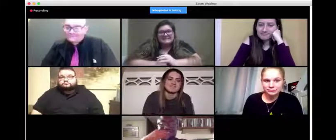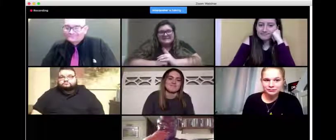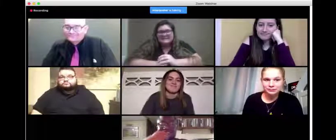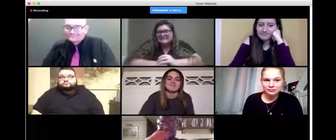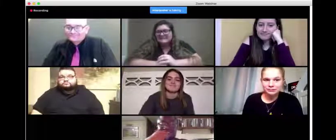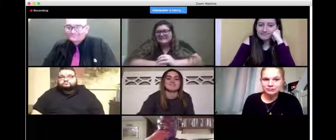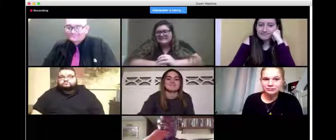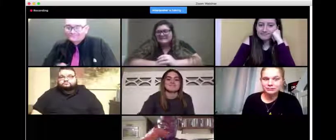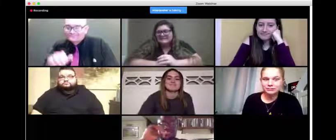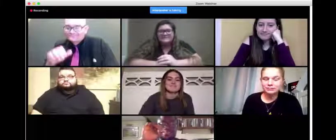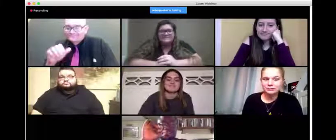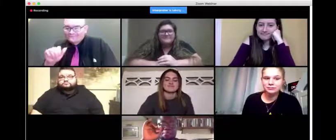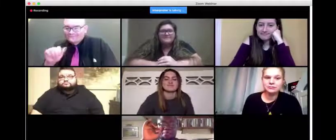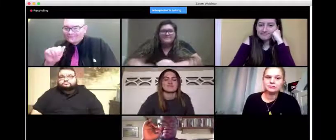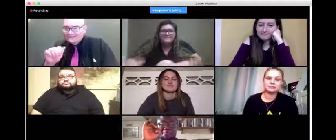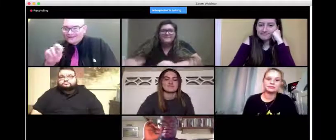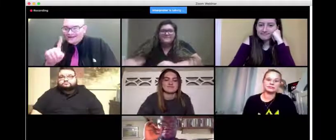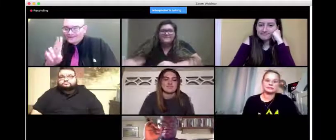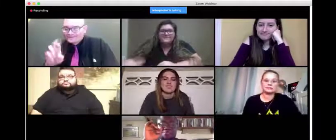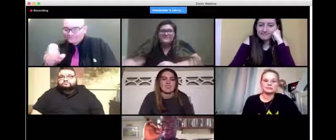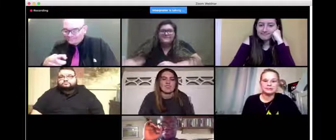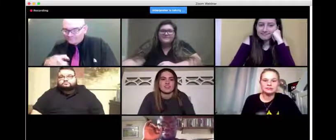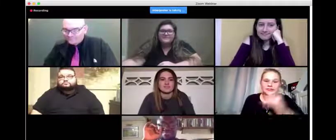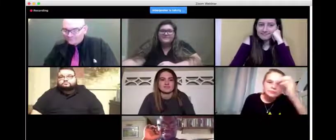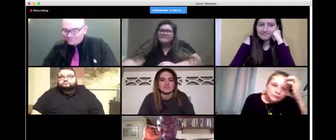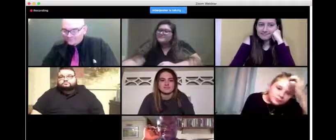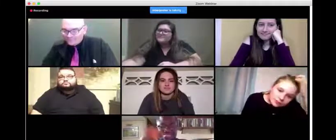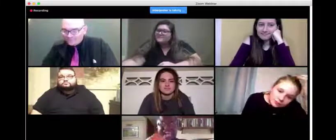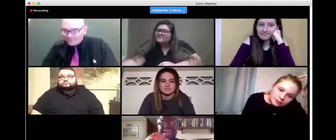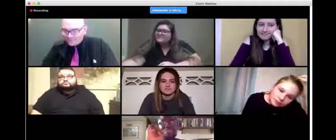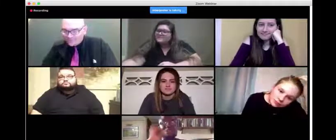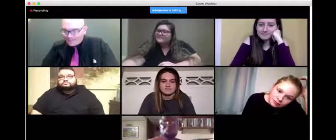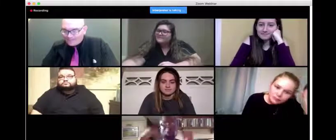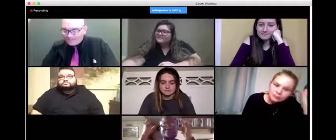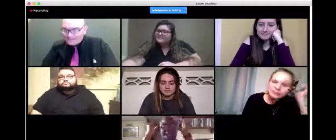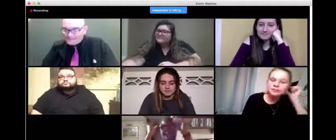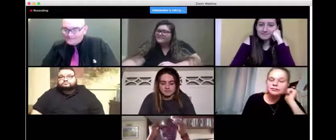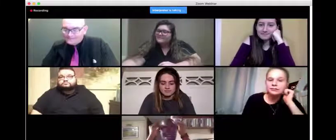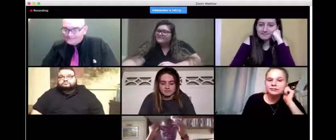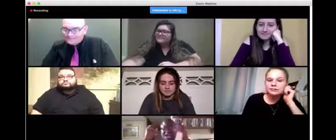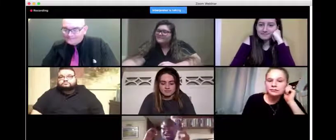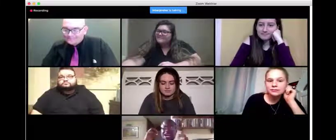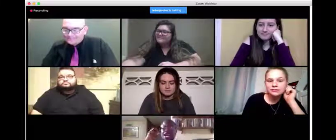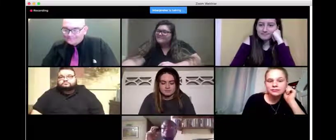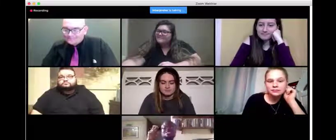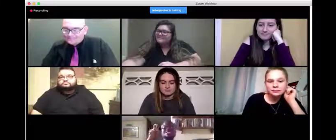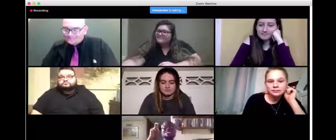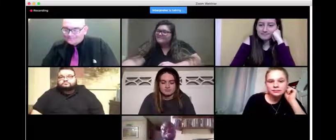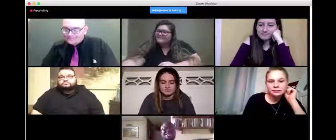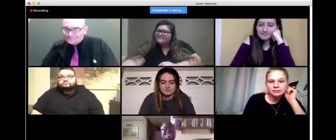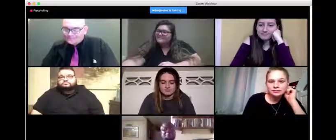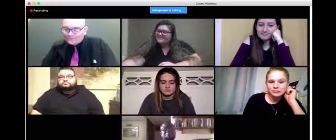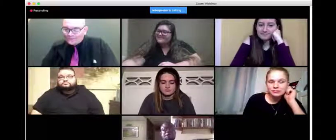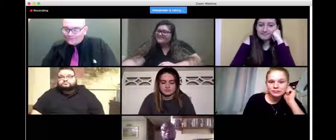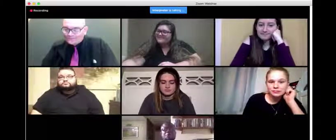Yeah, that's what I've been thinking about. And, I'm sitting there watching, like, what if a bunch of deaf kids are watching that